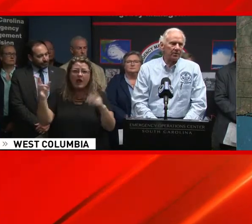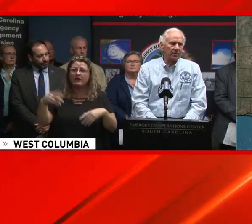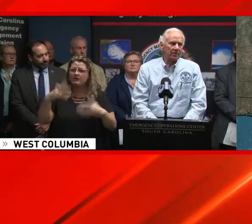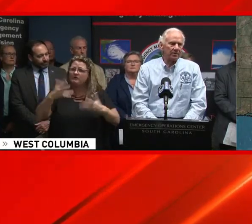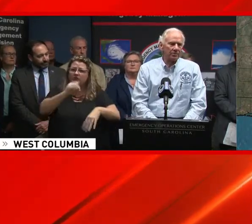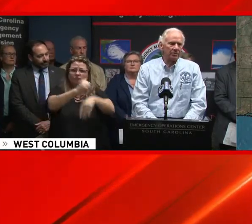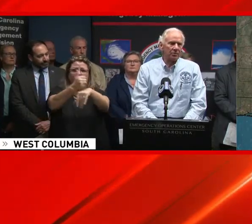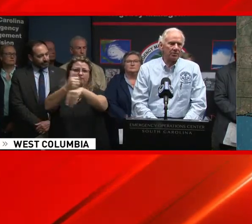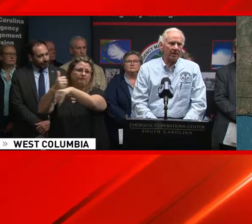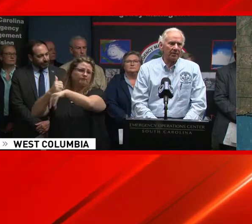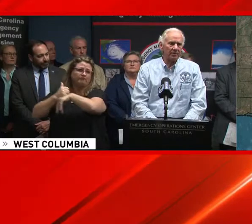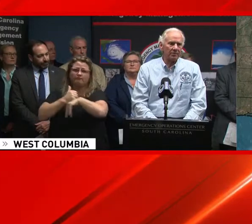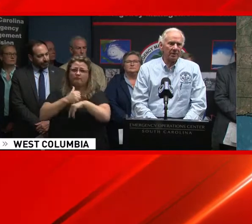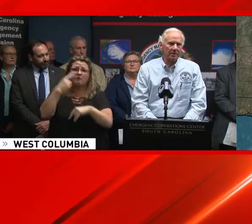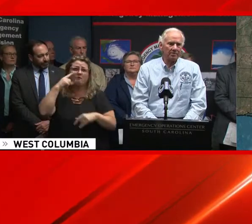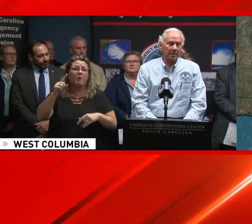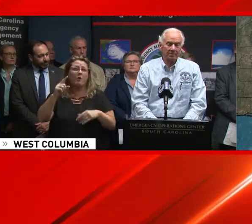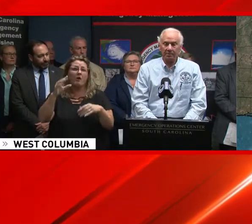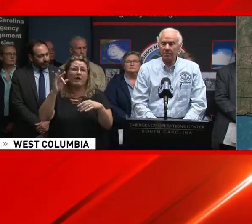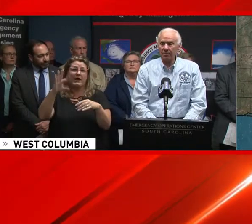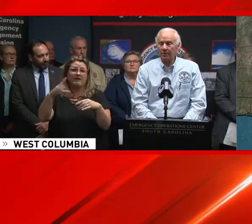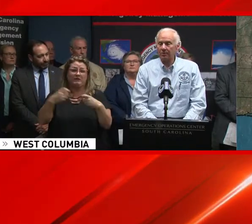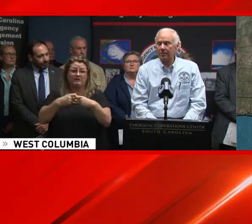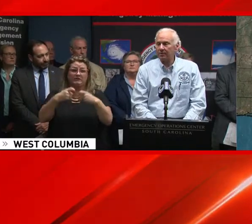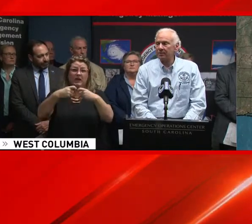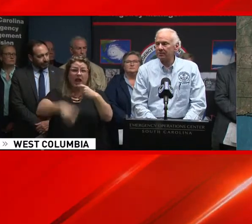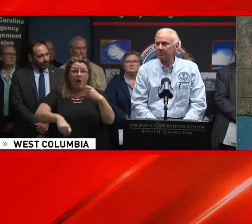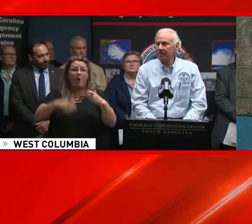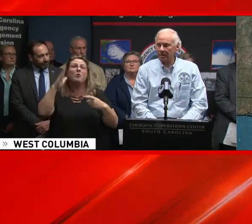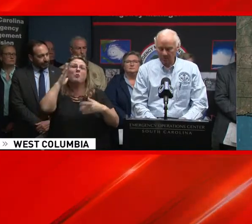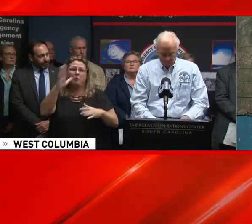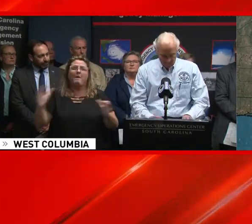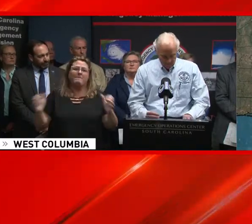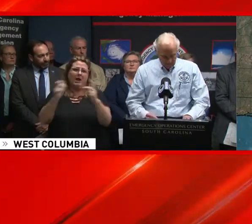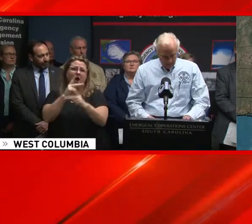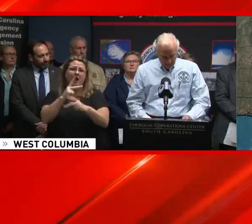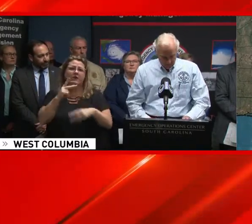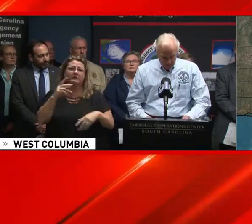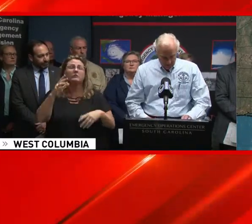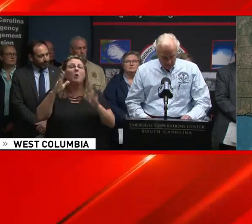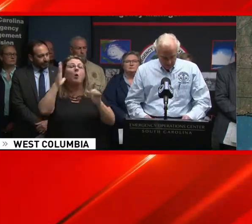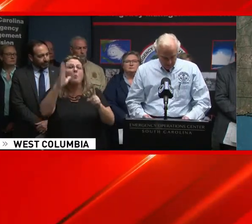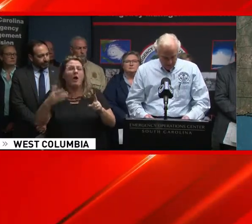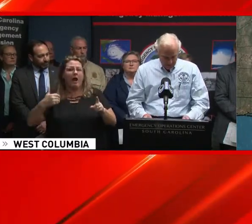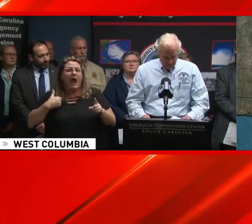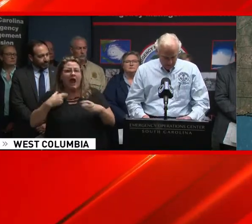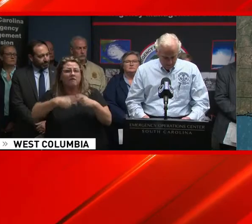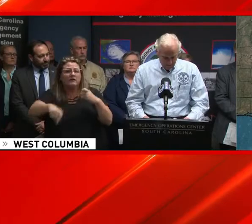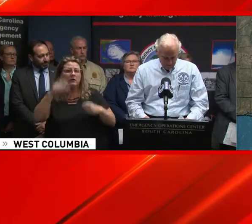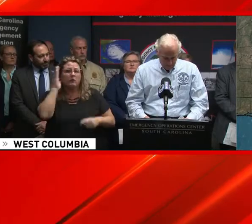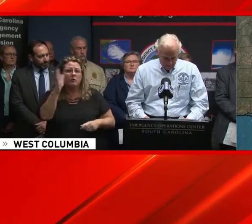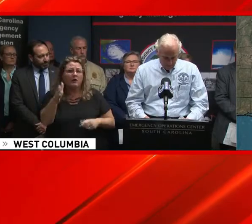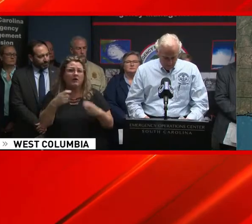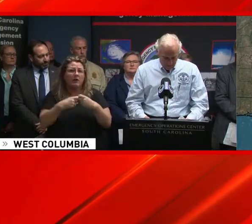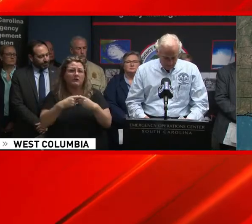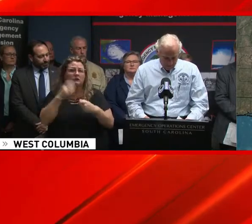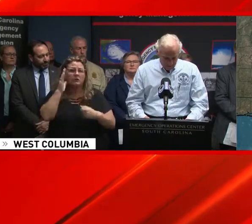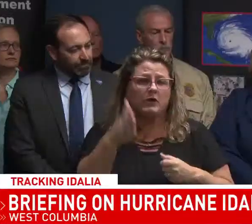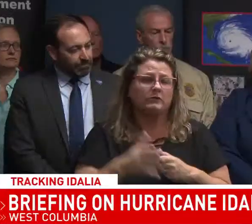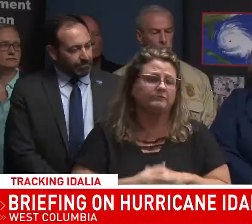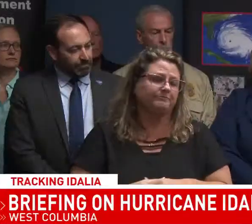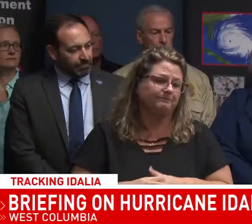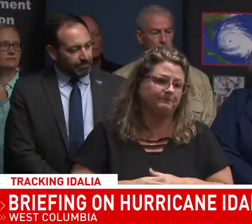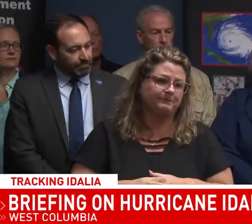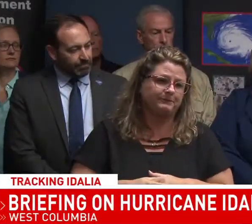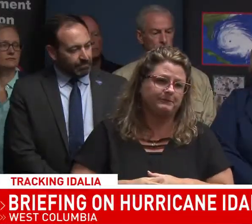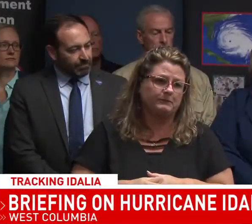pre-staged in order to restore power as quickly as possible, but we know we're going to lose some power. So that is the overview.